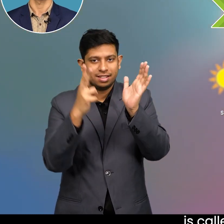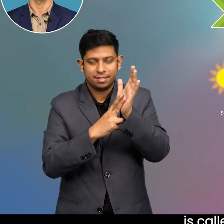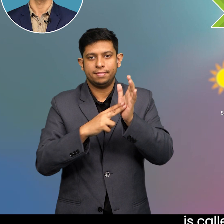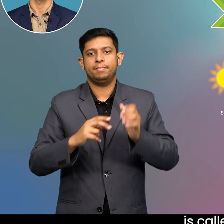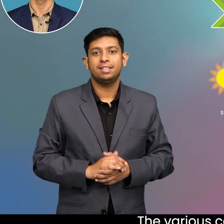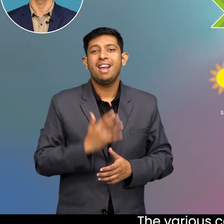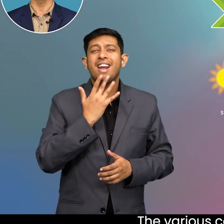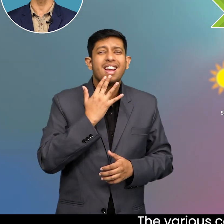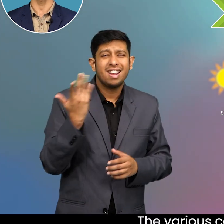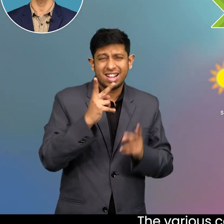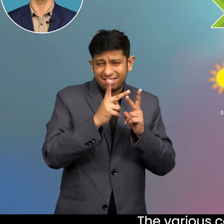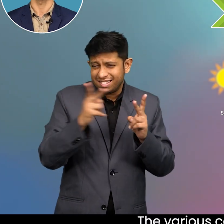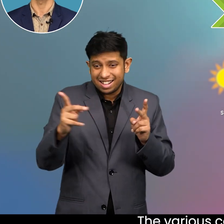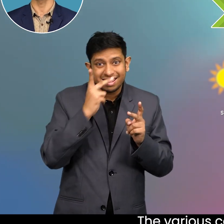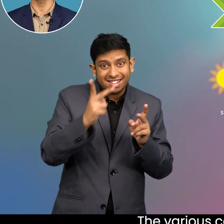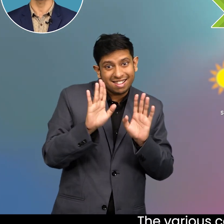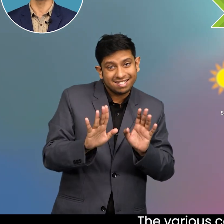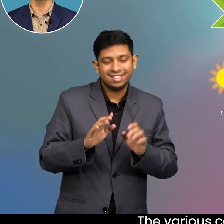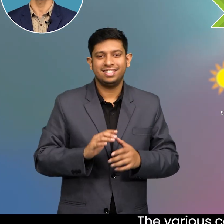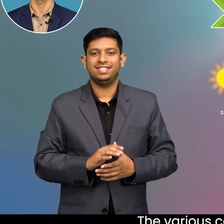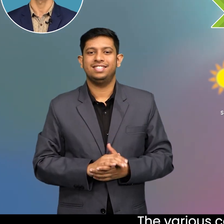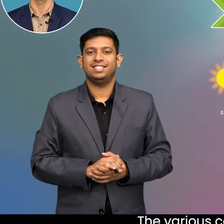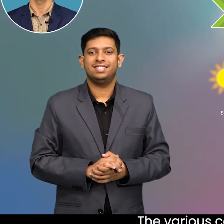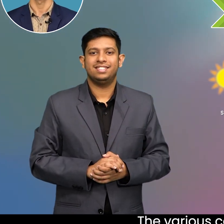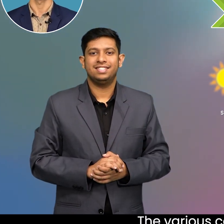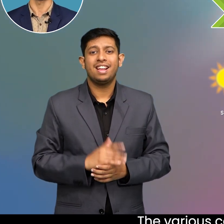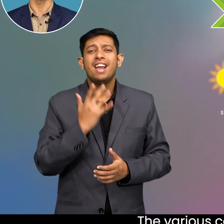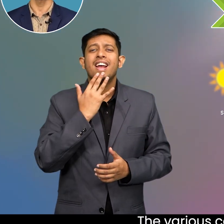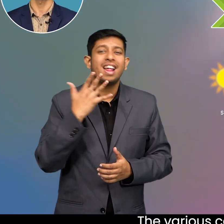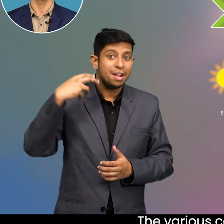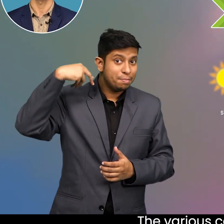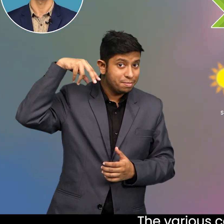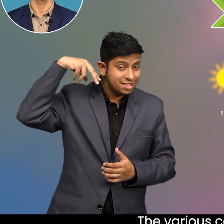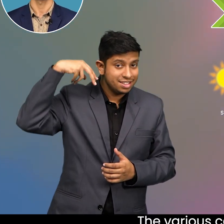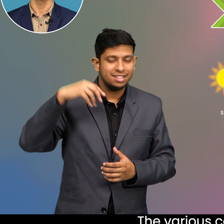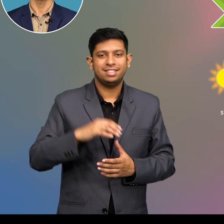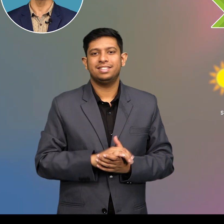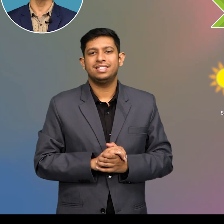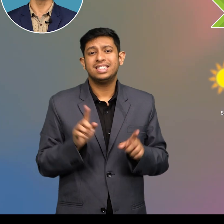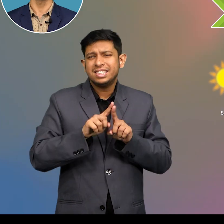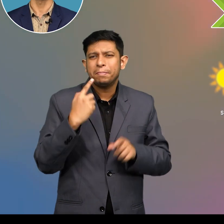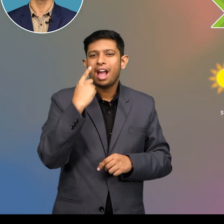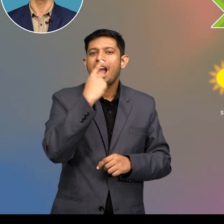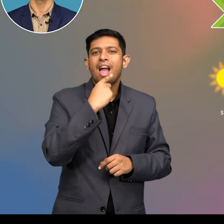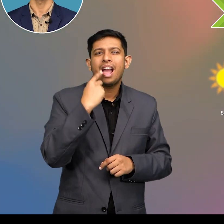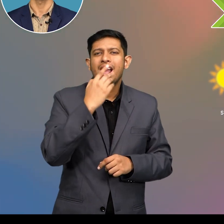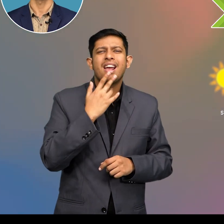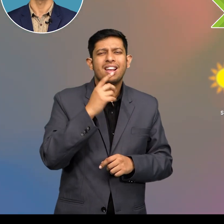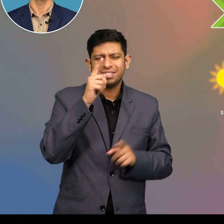The various colours seen are Violet, Indigo,